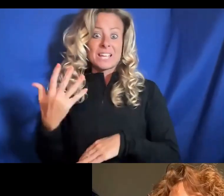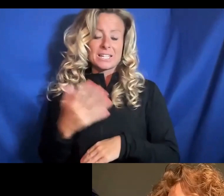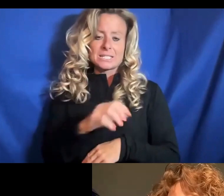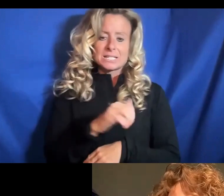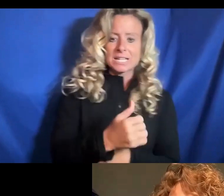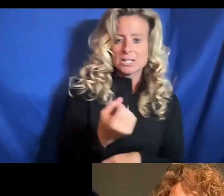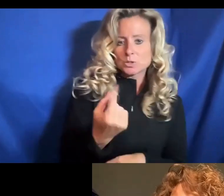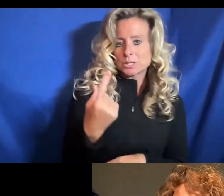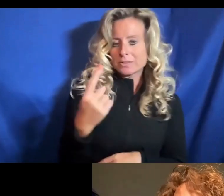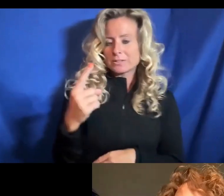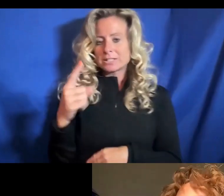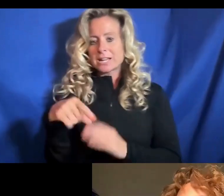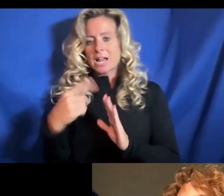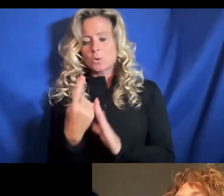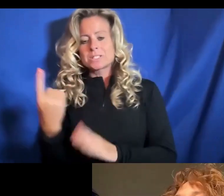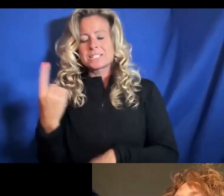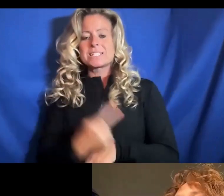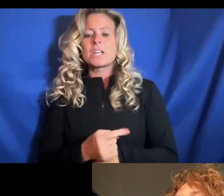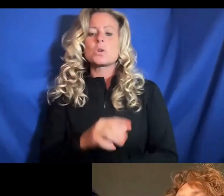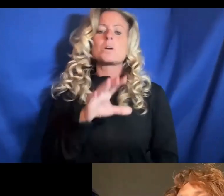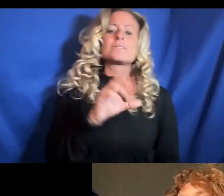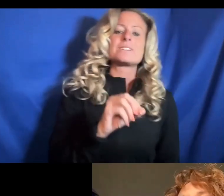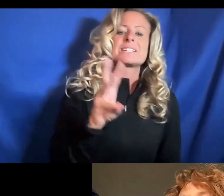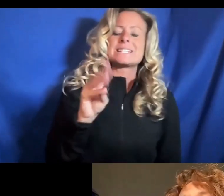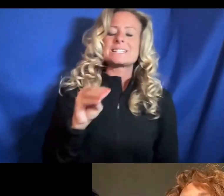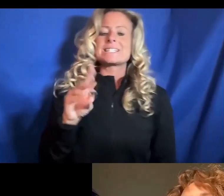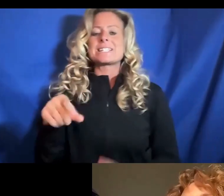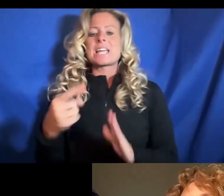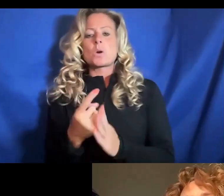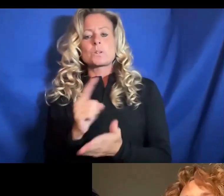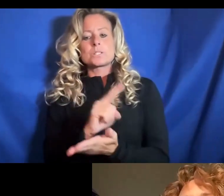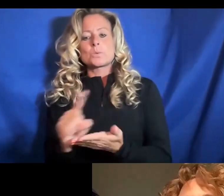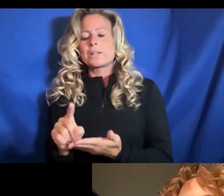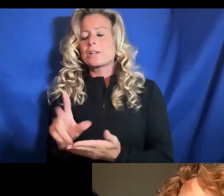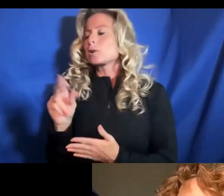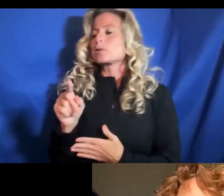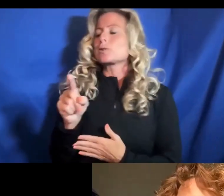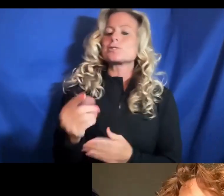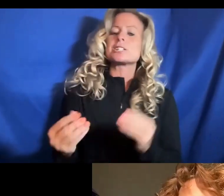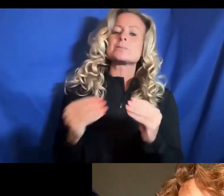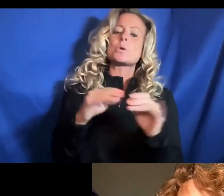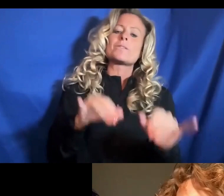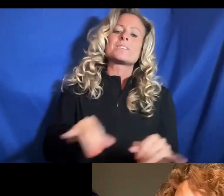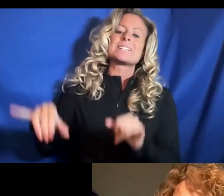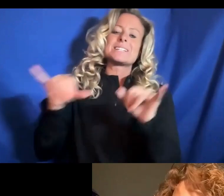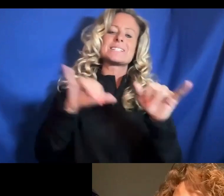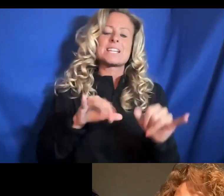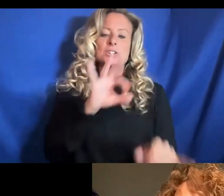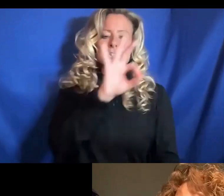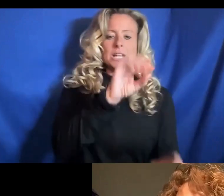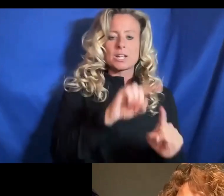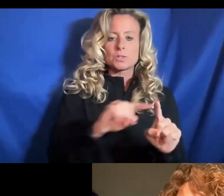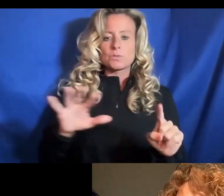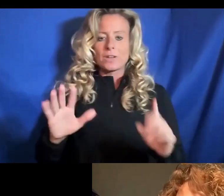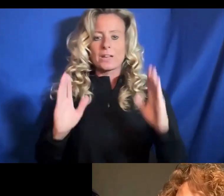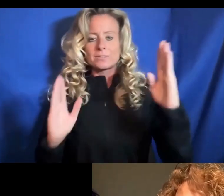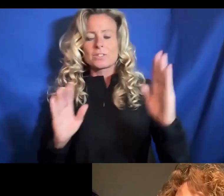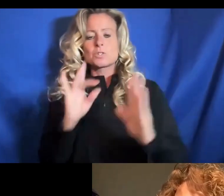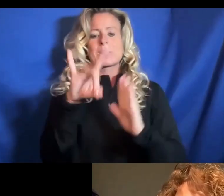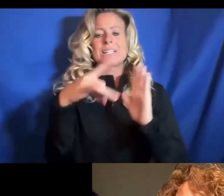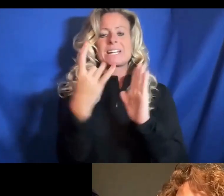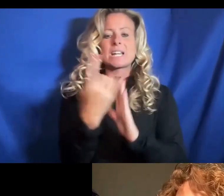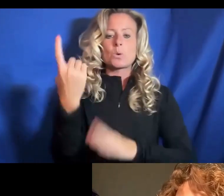day? Is she putting in like 50, 60 hours a week? Hers is a more standard 9 to 5, so it's an 8 hour